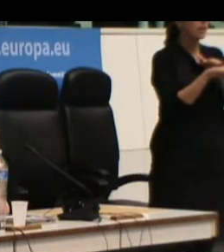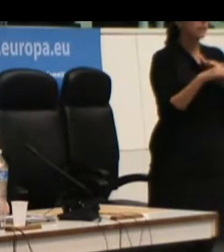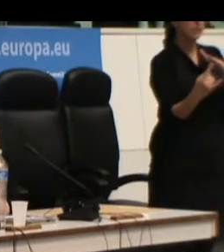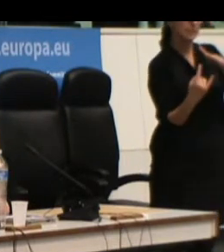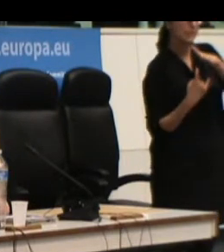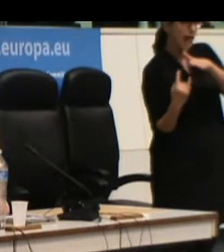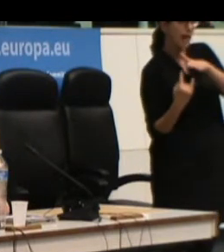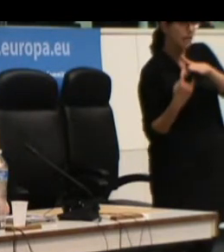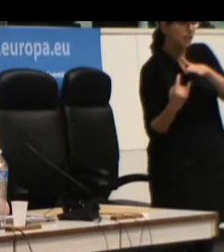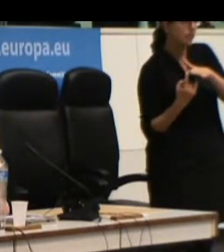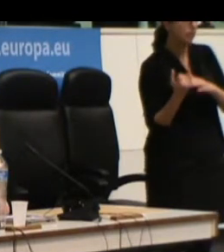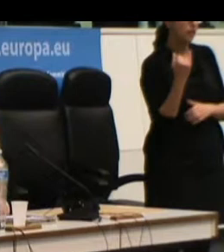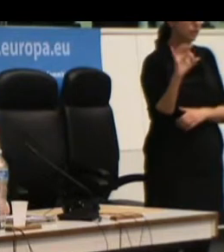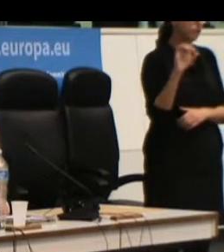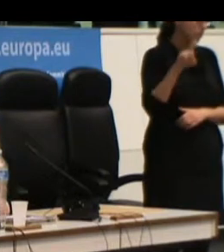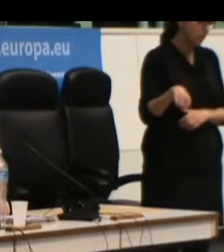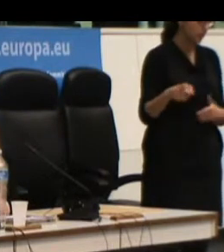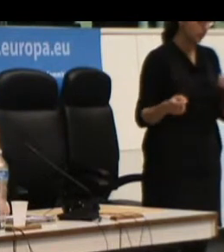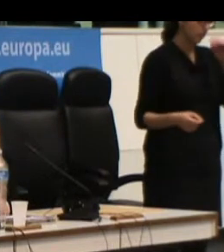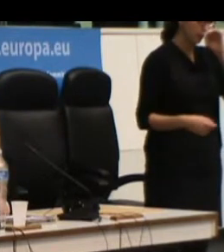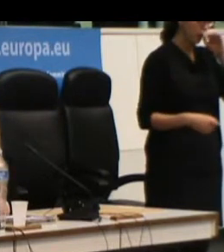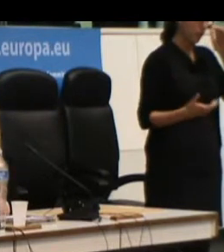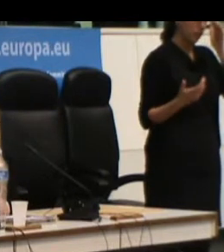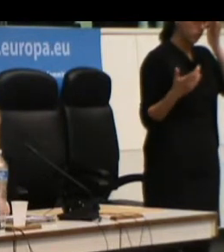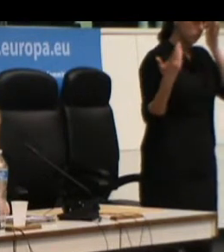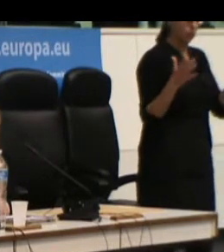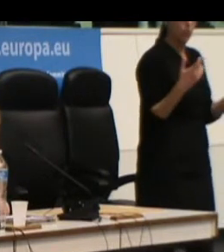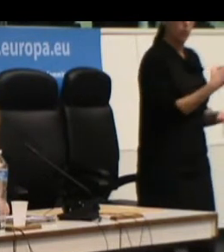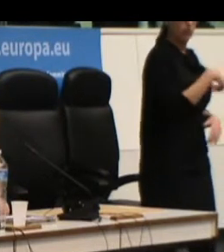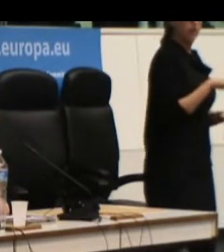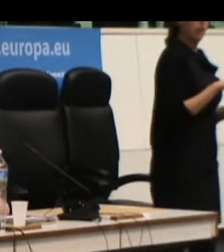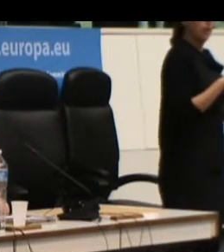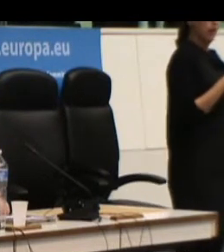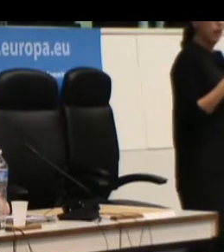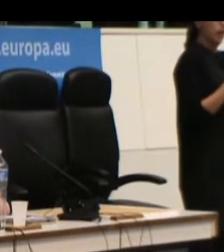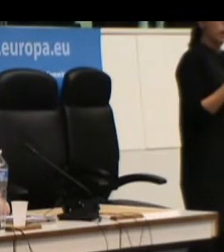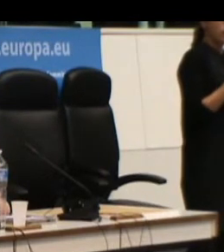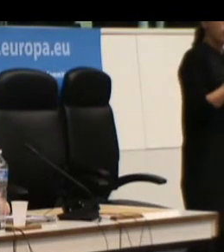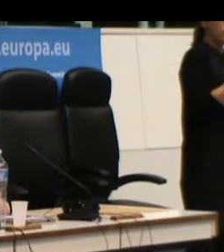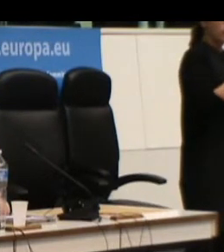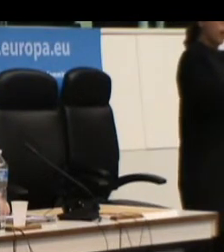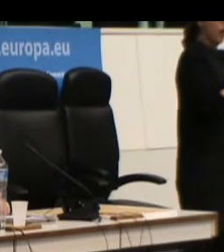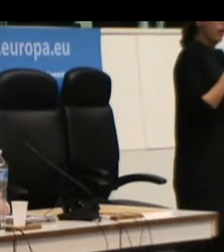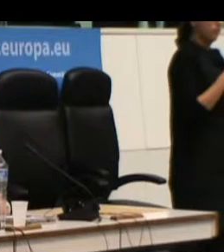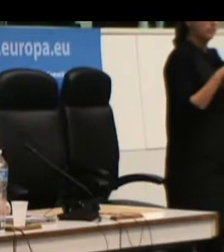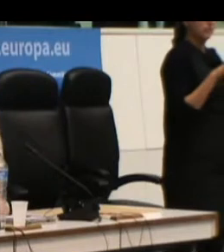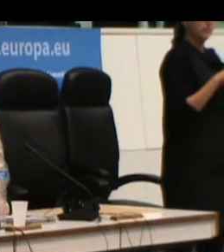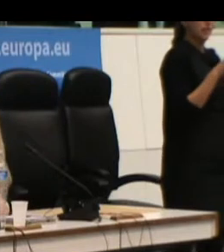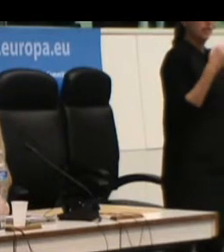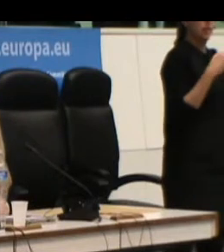what I think we should say is that when we took over Greenwich Libraries, the kit that we were presented with was over 10 years